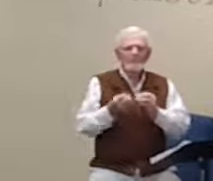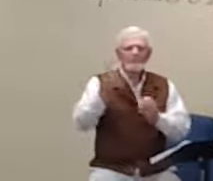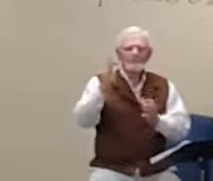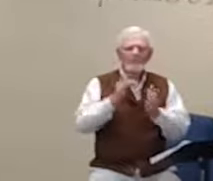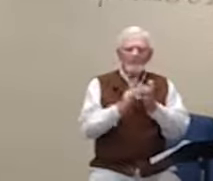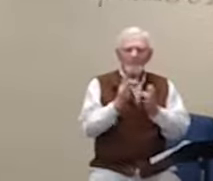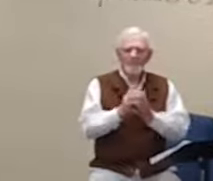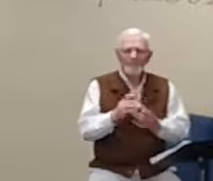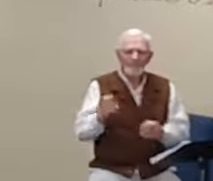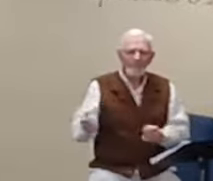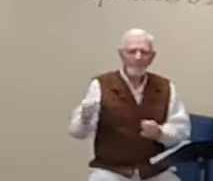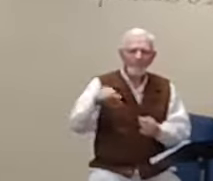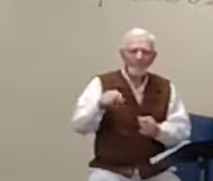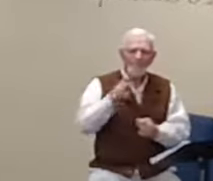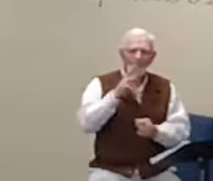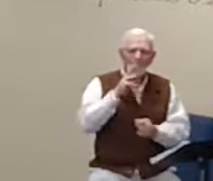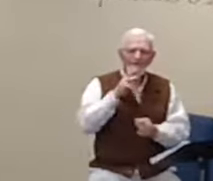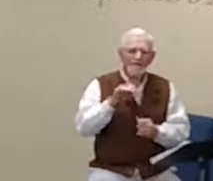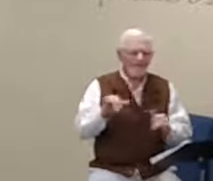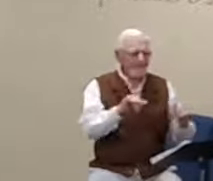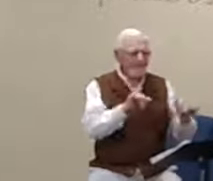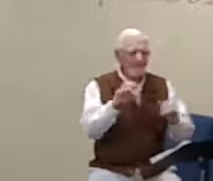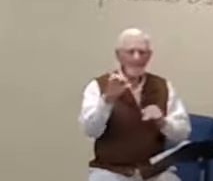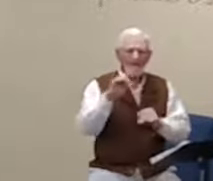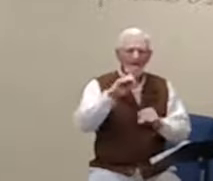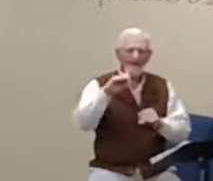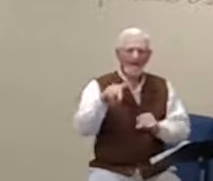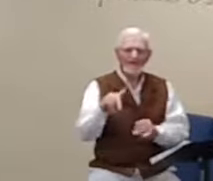water like I do on the campsite.